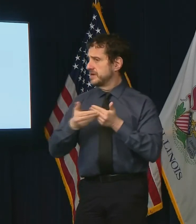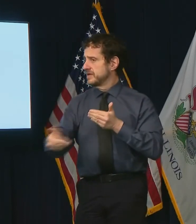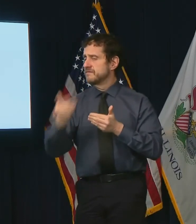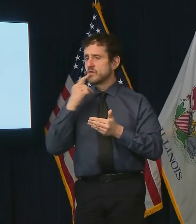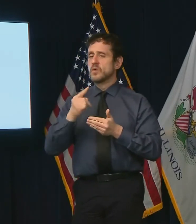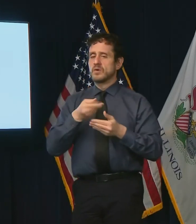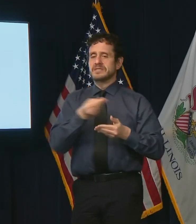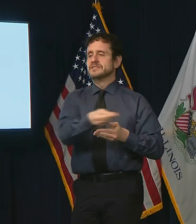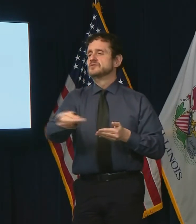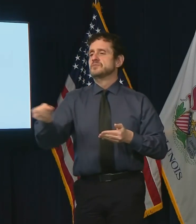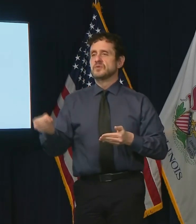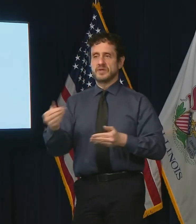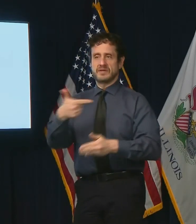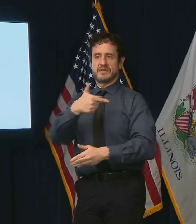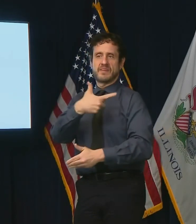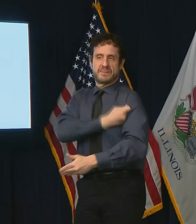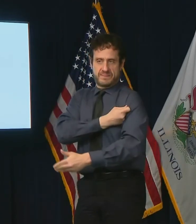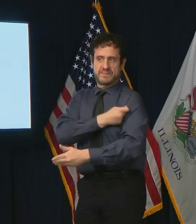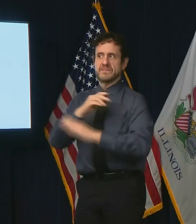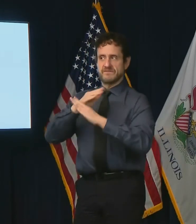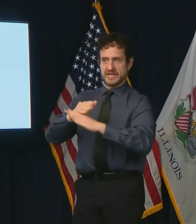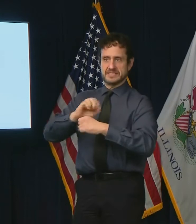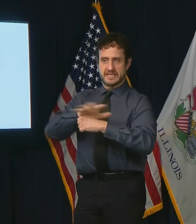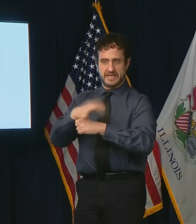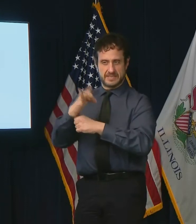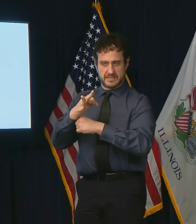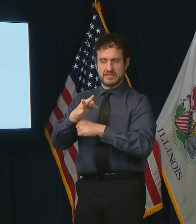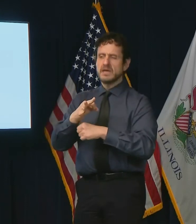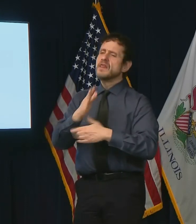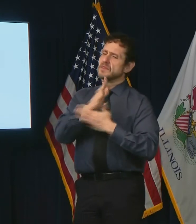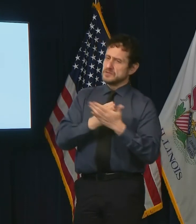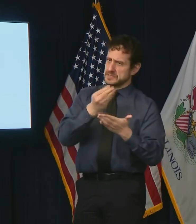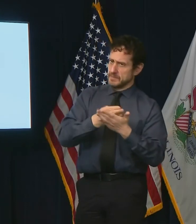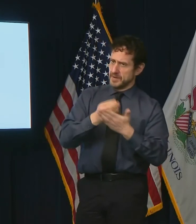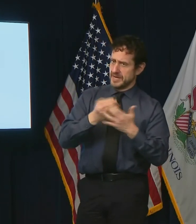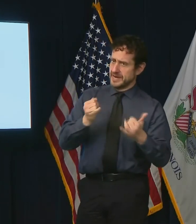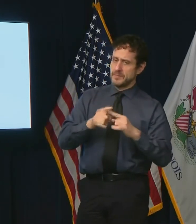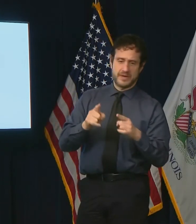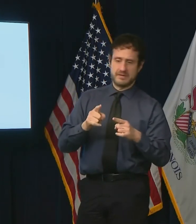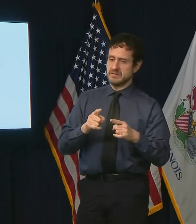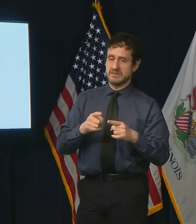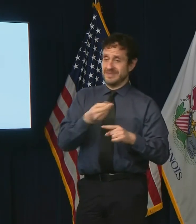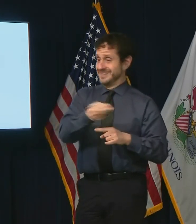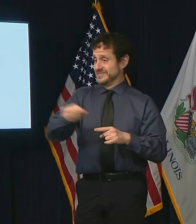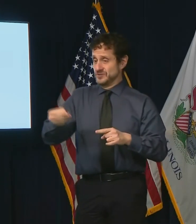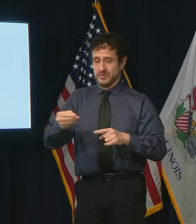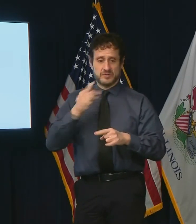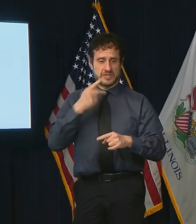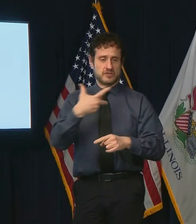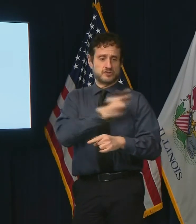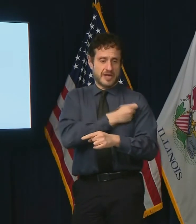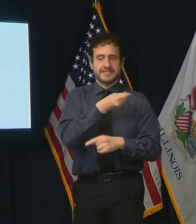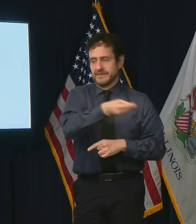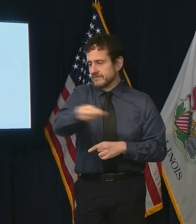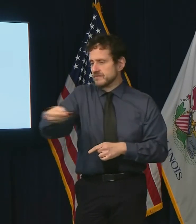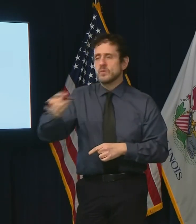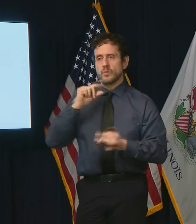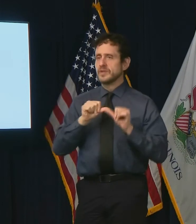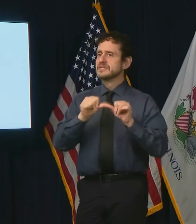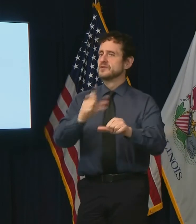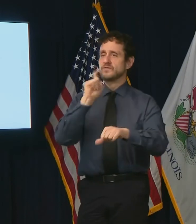vaccine distribution. There's some available now, but this is going to go on for some time now. So I encourage our